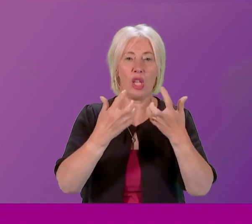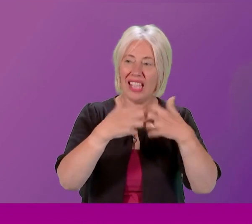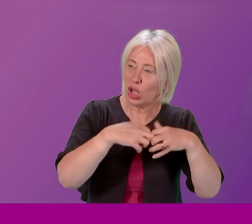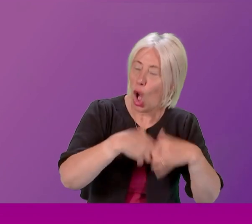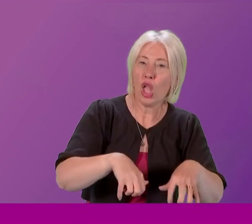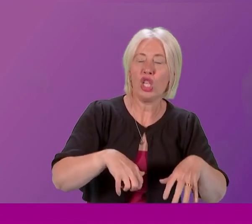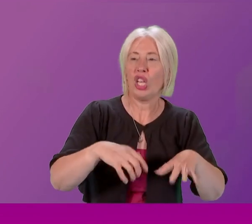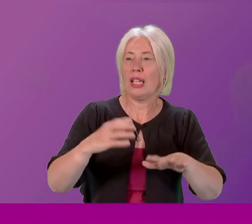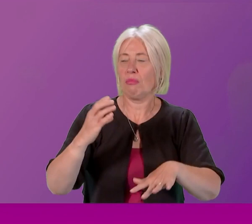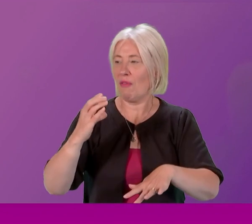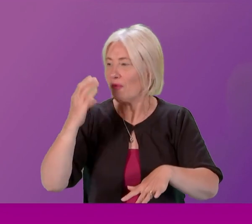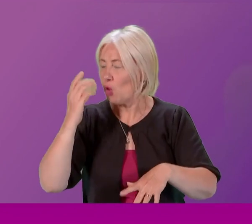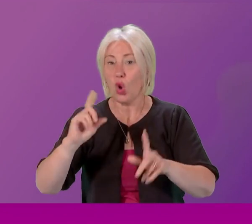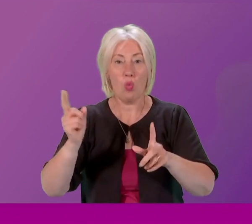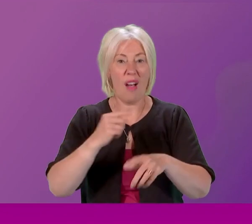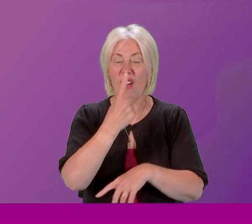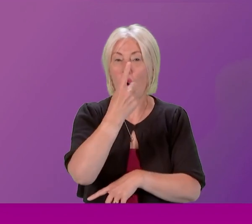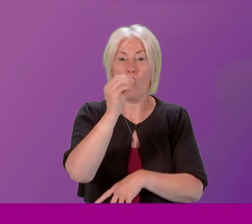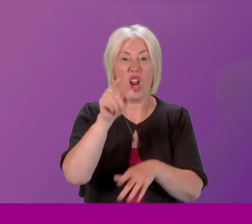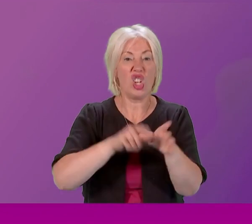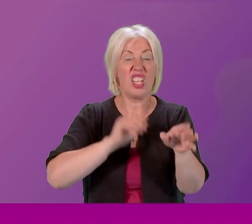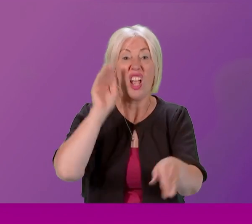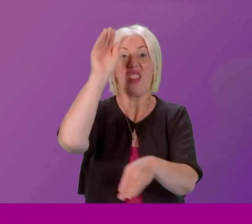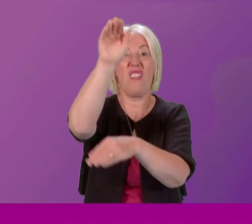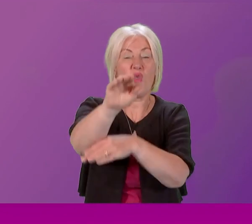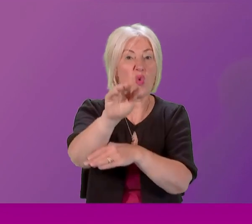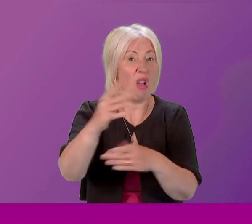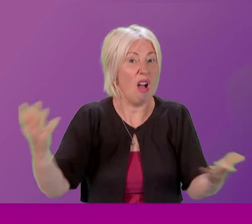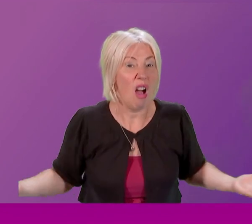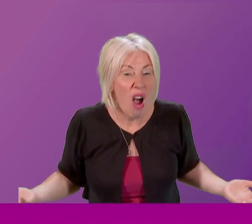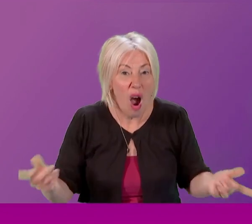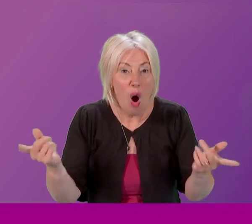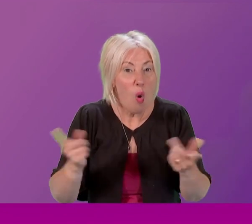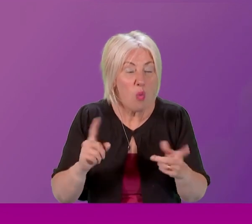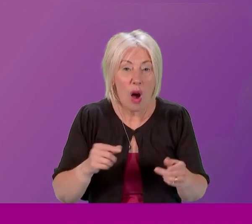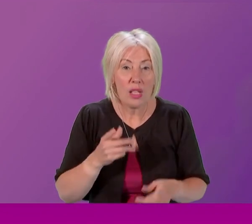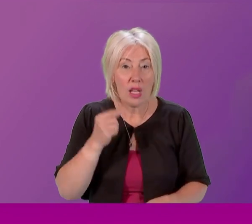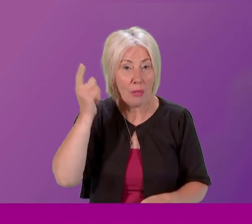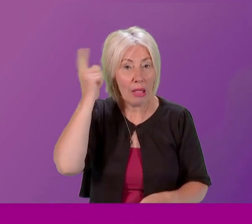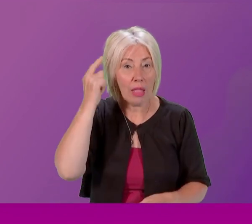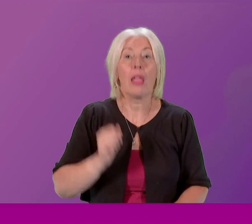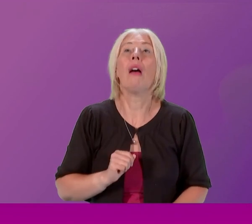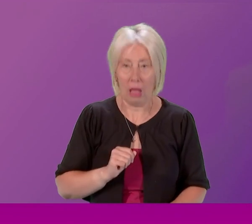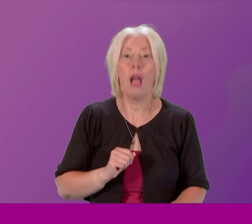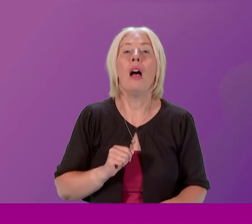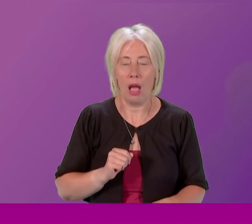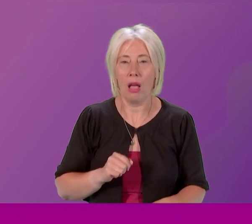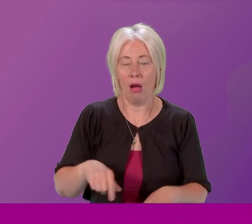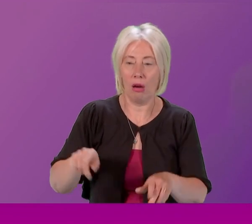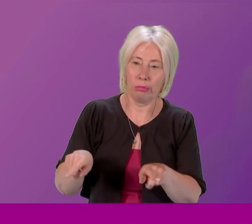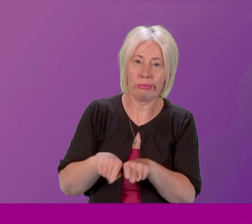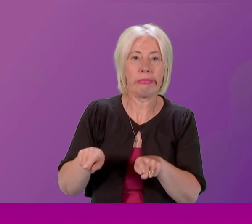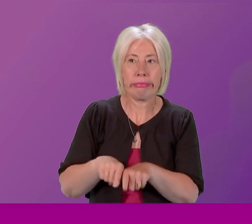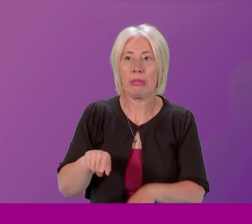technology, our phones and whatever else? Or will it be something that we're looking at? Will it be something that we trigger by tapping our head, you know, or our knee